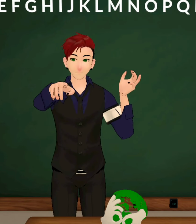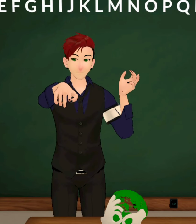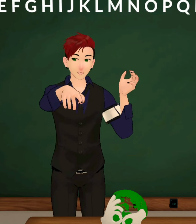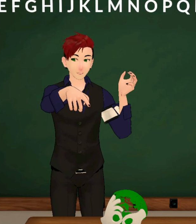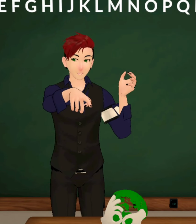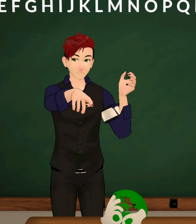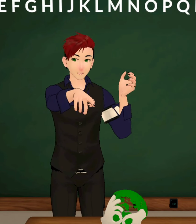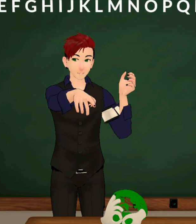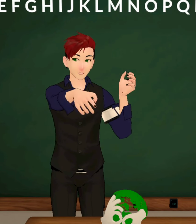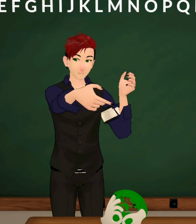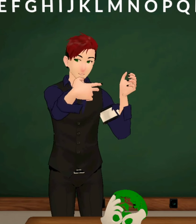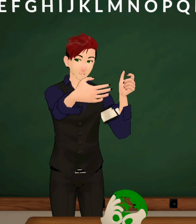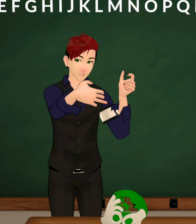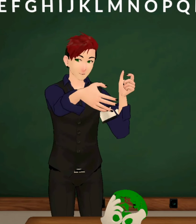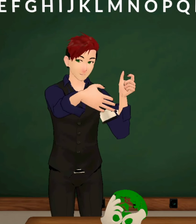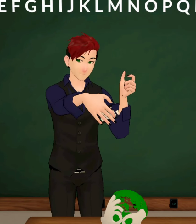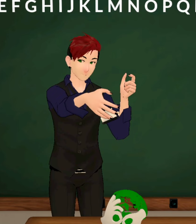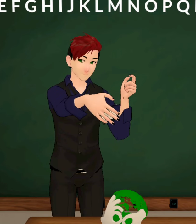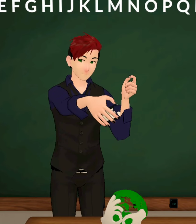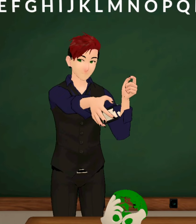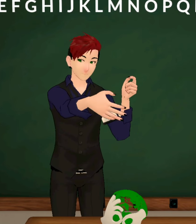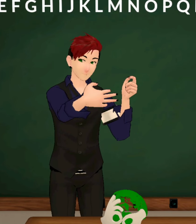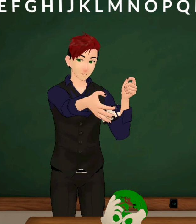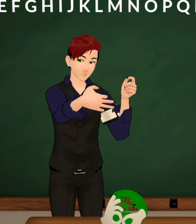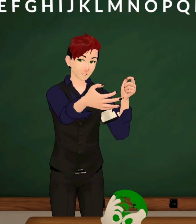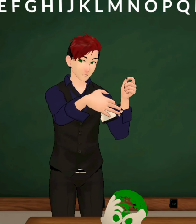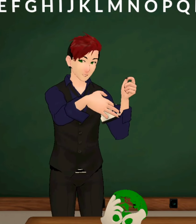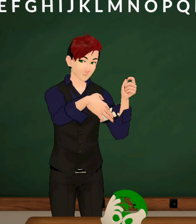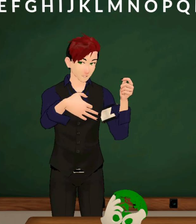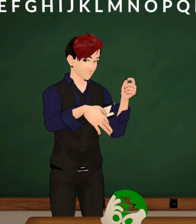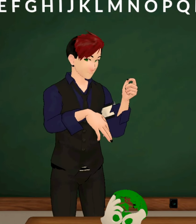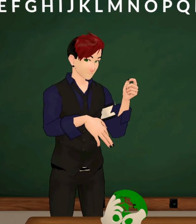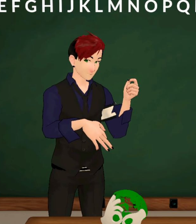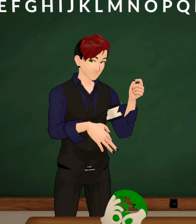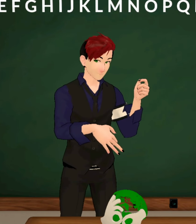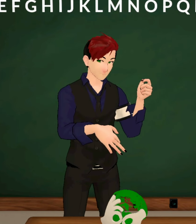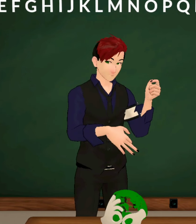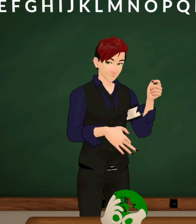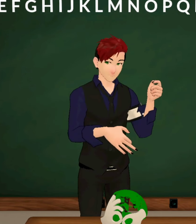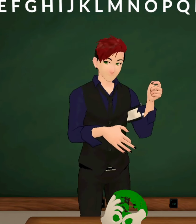I need a general VR person. Come here. You come as well.